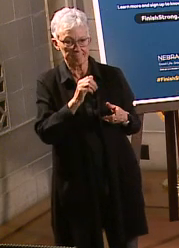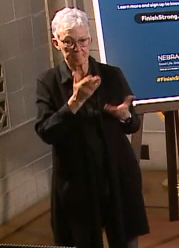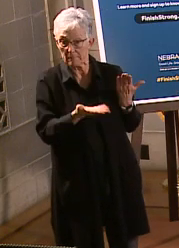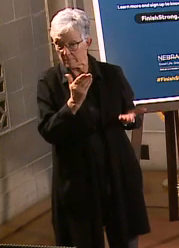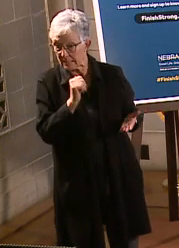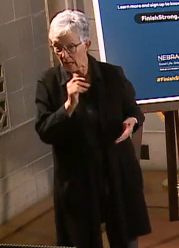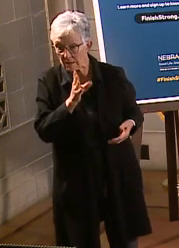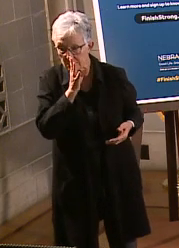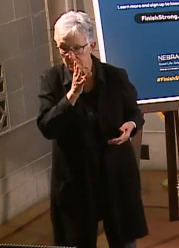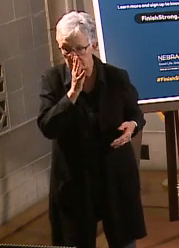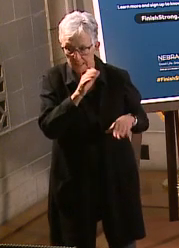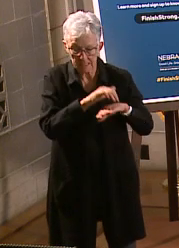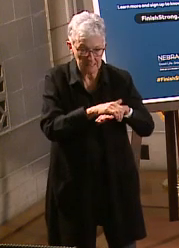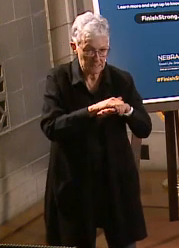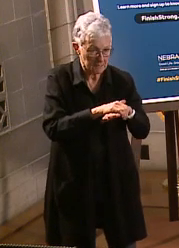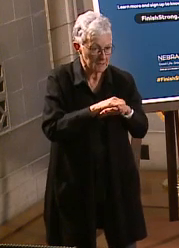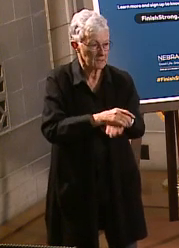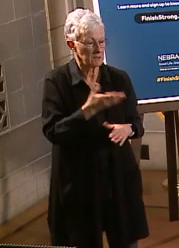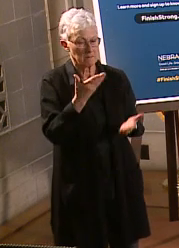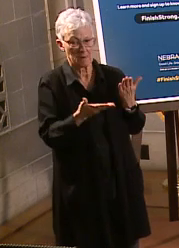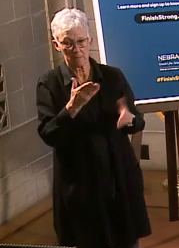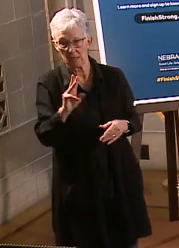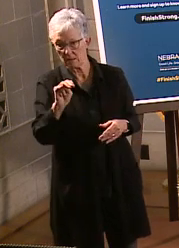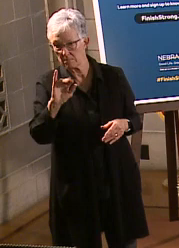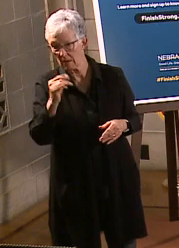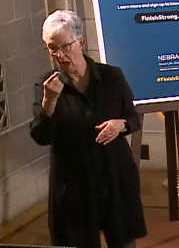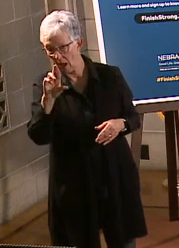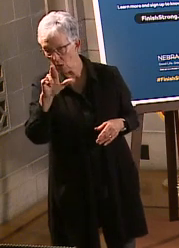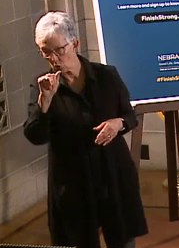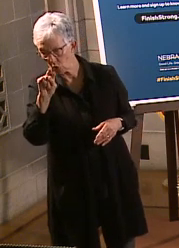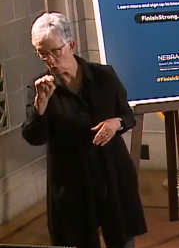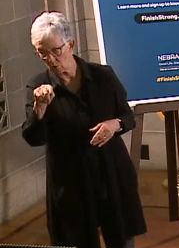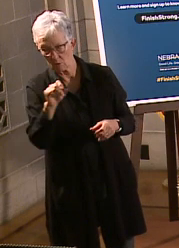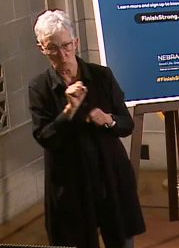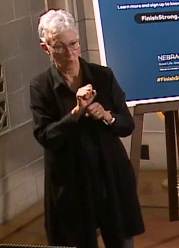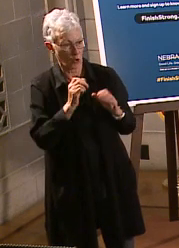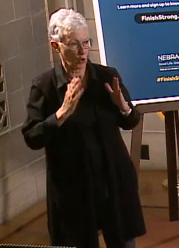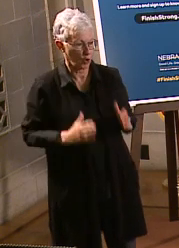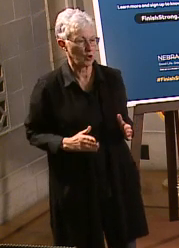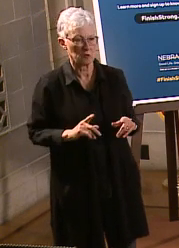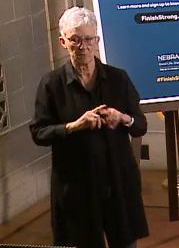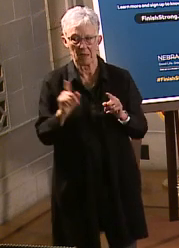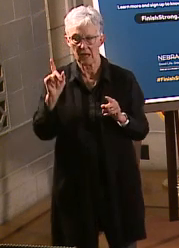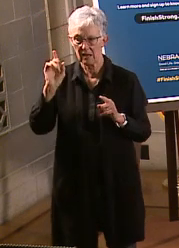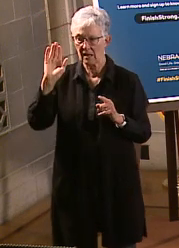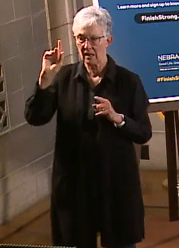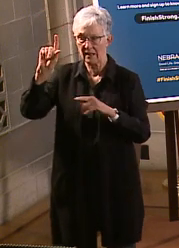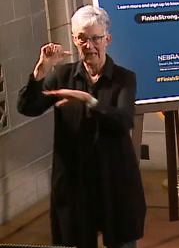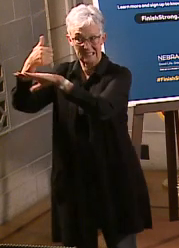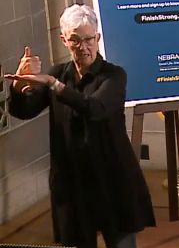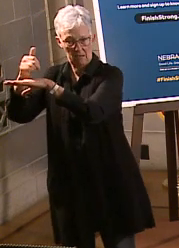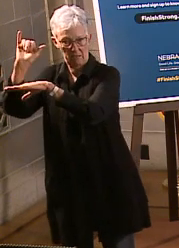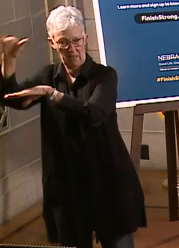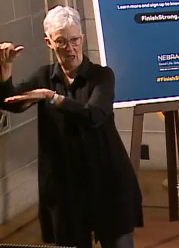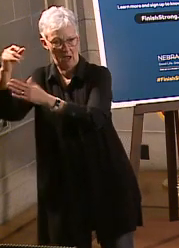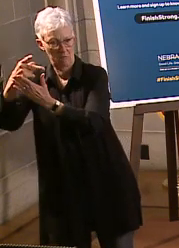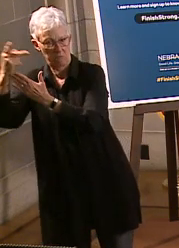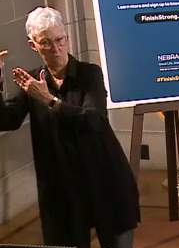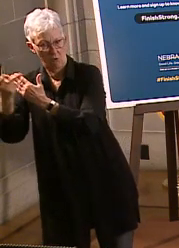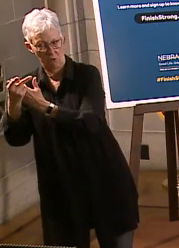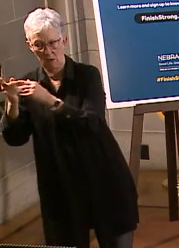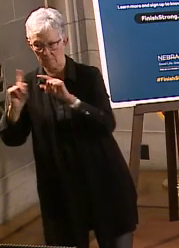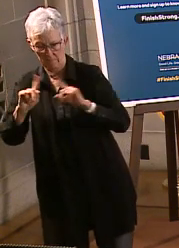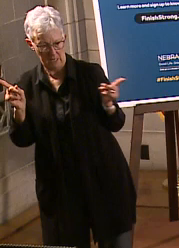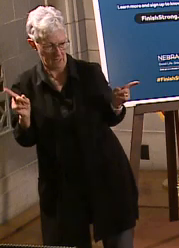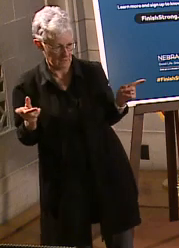also migrant workers. But they didn't really do it in consultation with us. And so, for example, some of the locations are